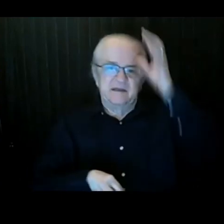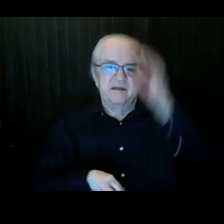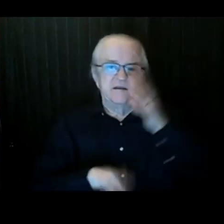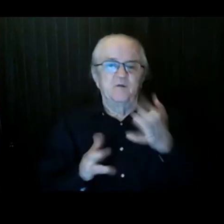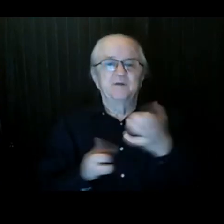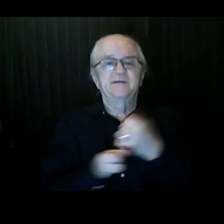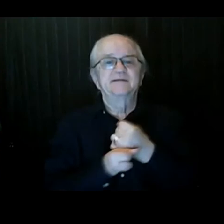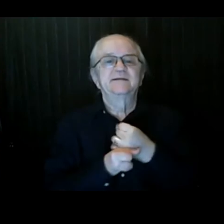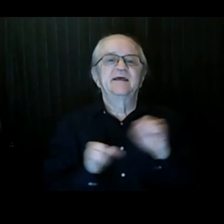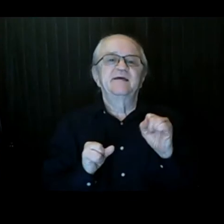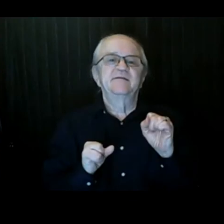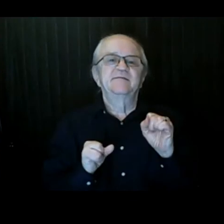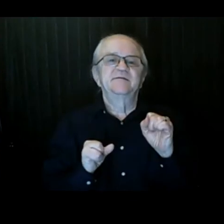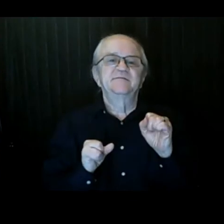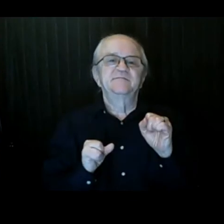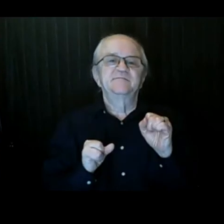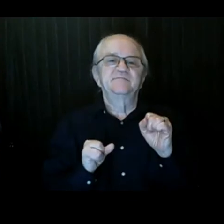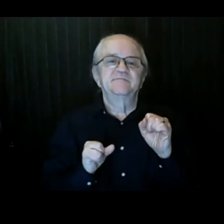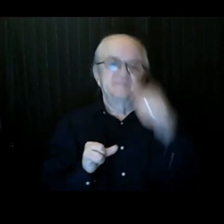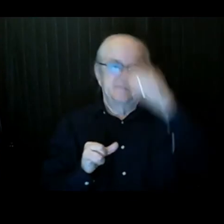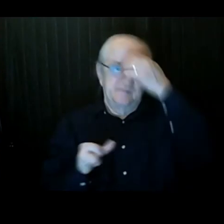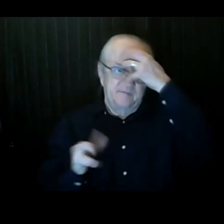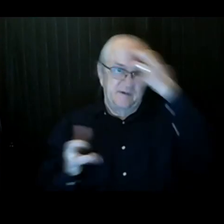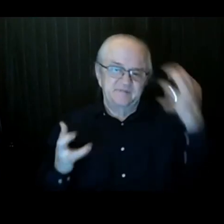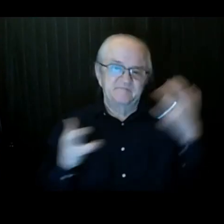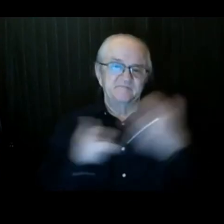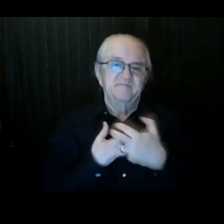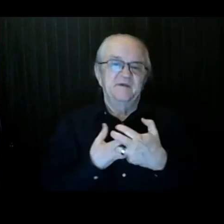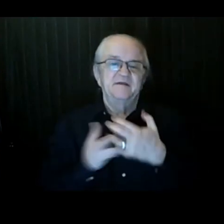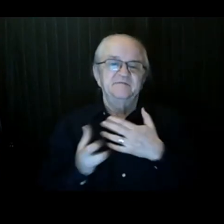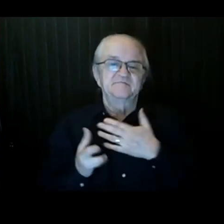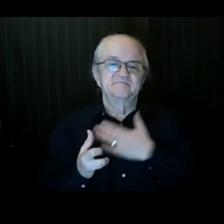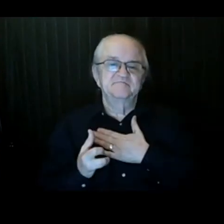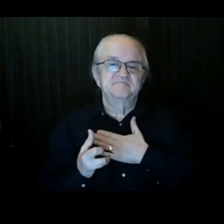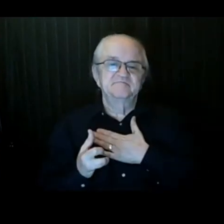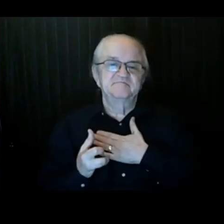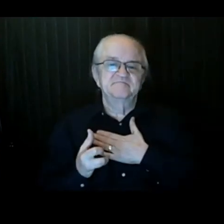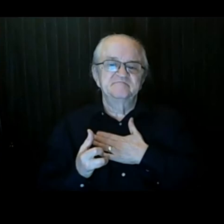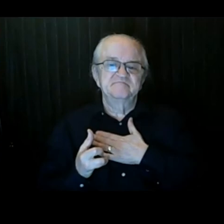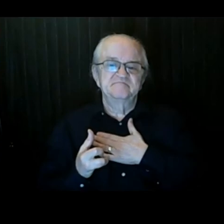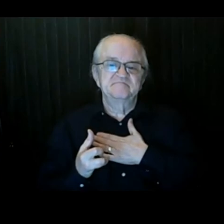school that my brain was cut for, that I was gifted for, that I was talented for.